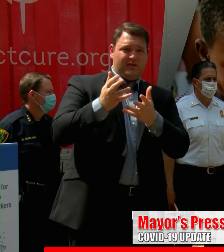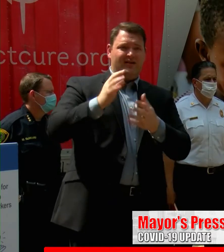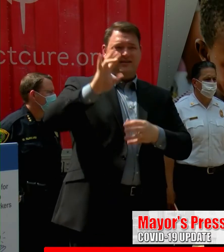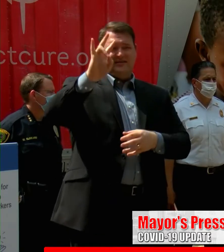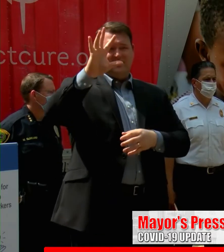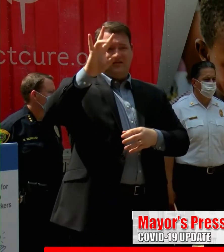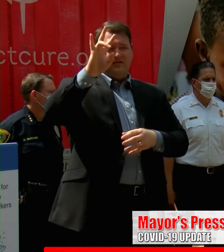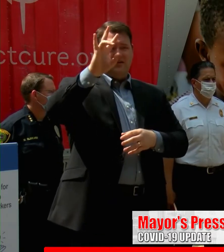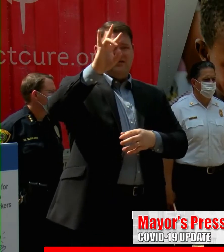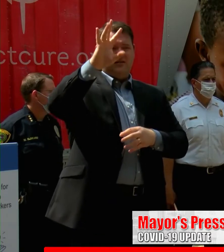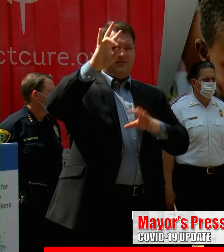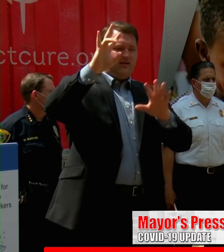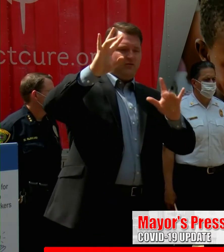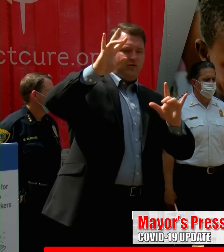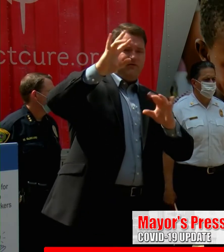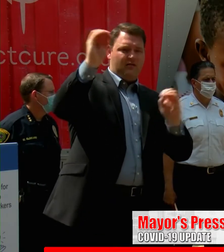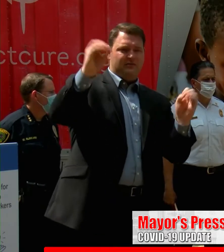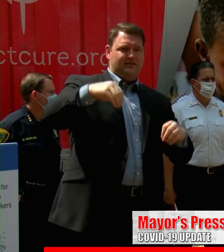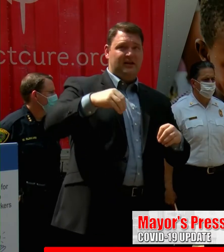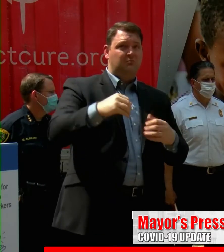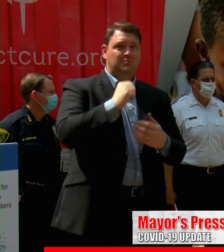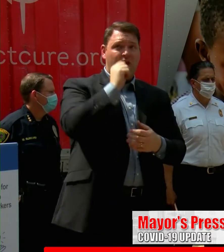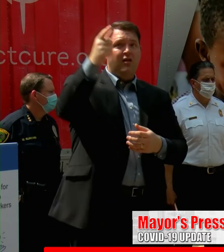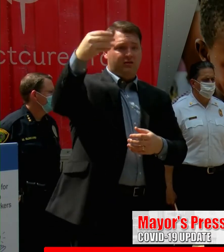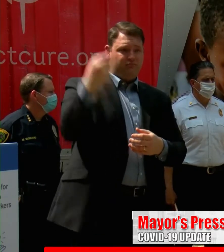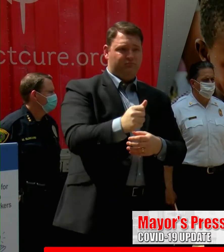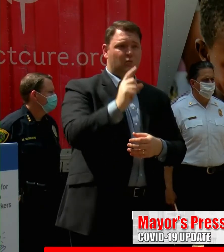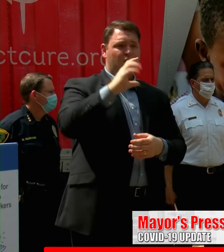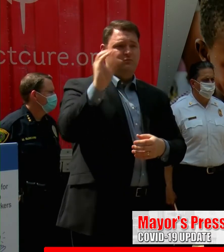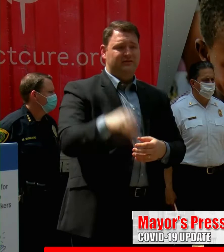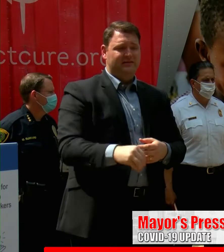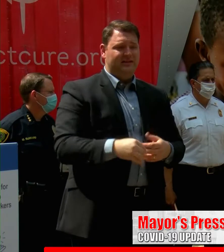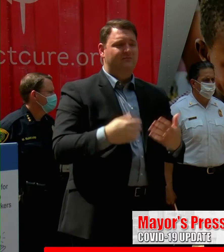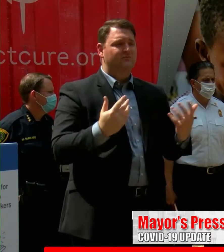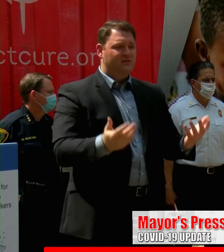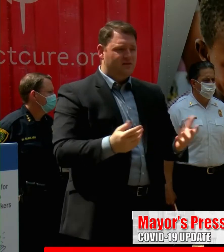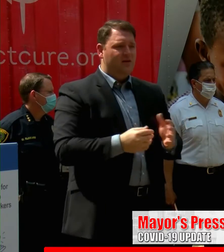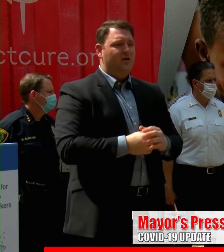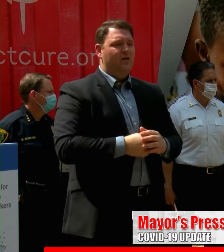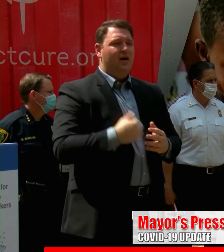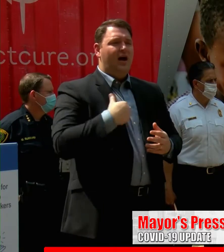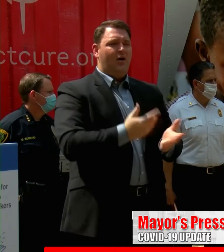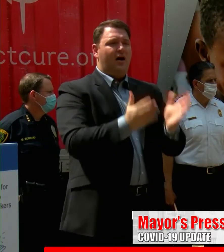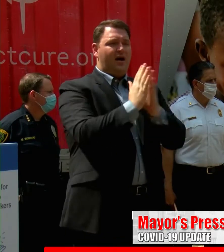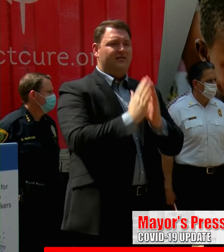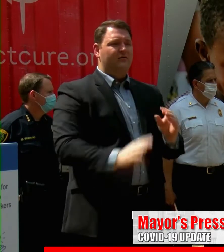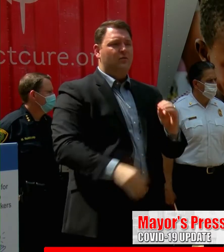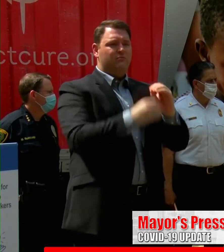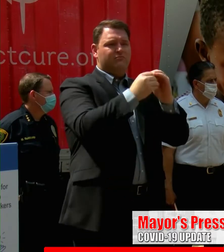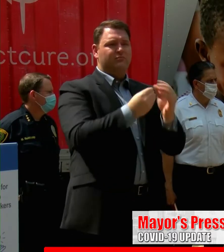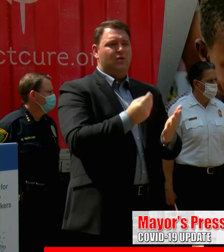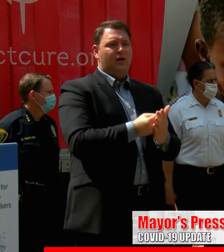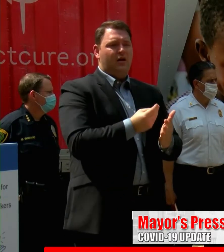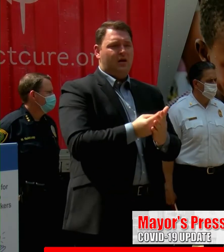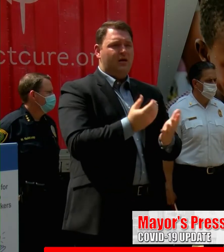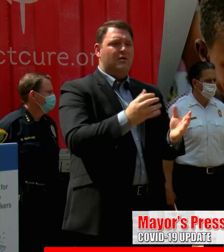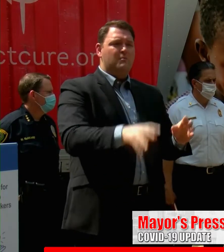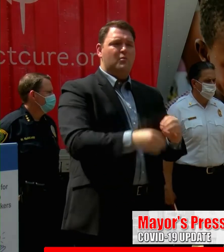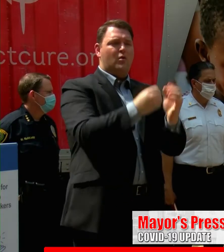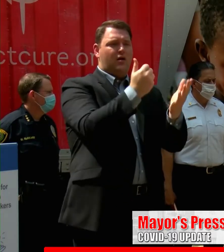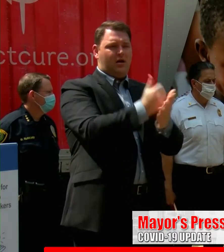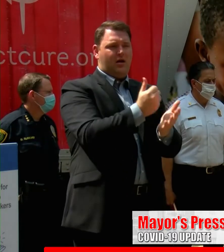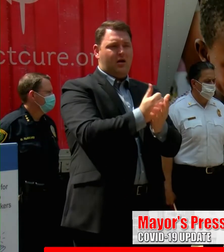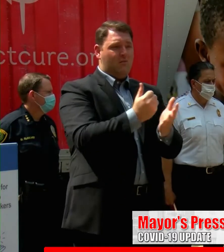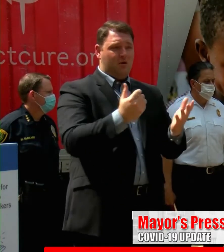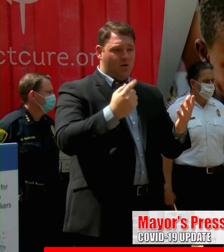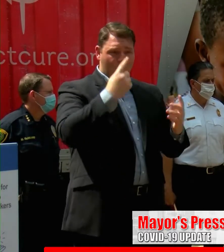with regards to our testing sites. And certainly what I would do, I would certainly ask for additional support in terms of PPEs to expand